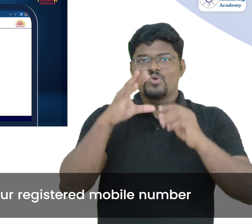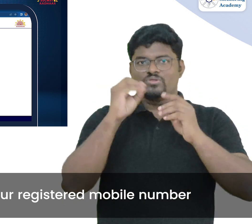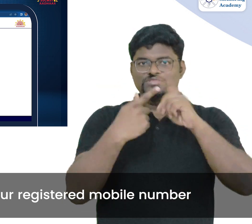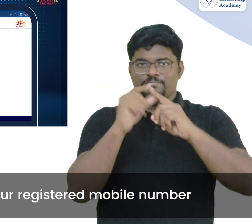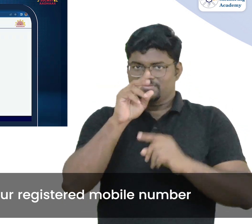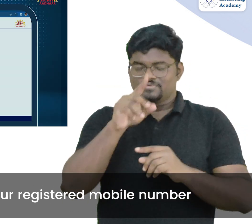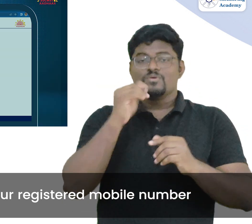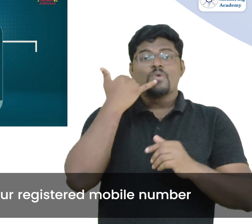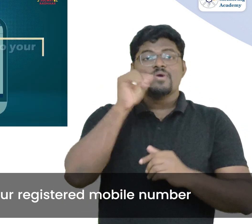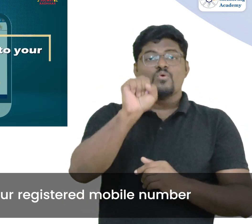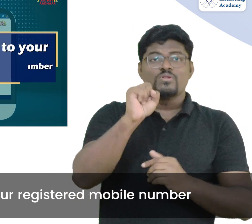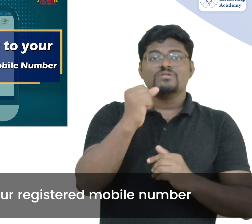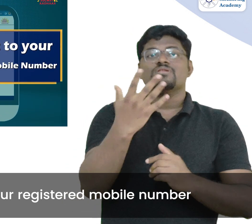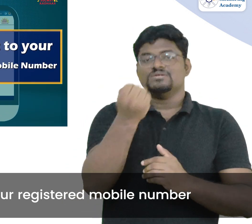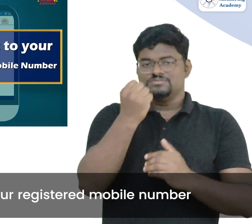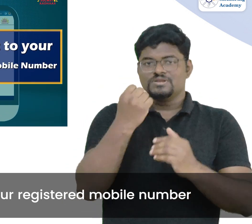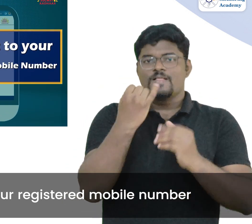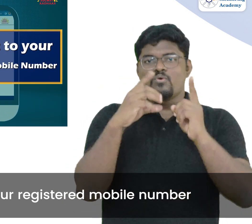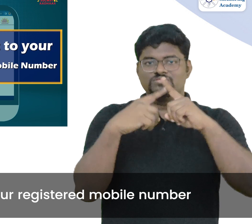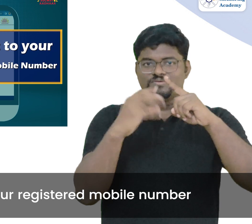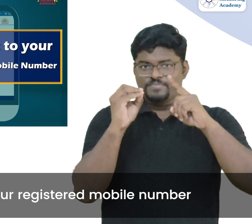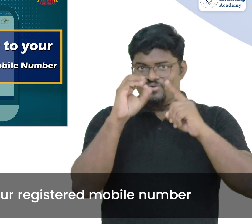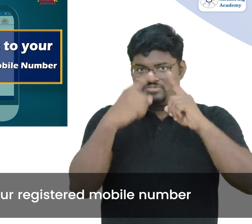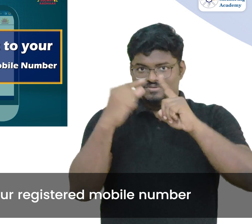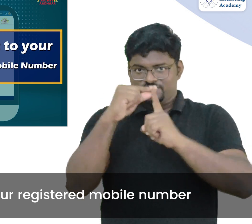OTP will be sent on your registered mobile number.